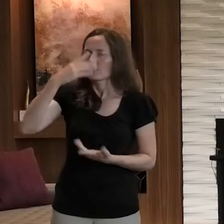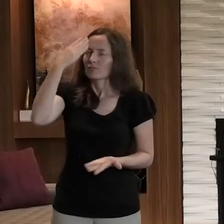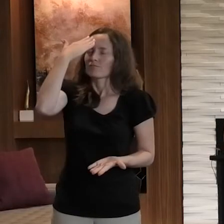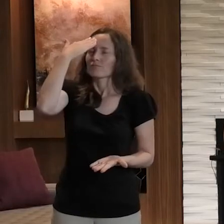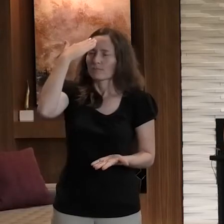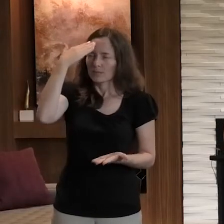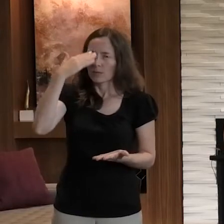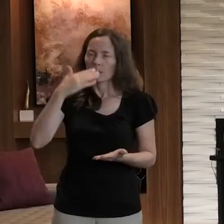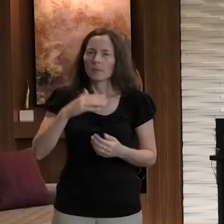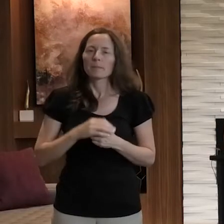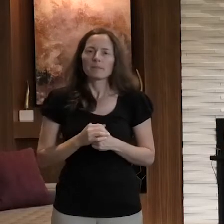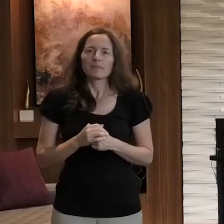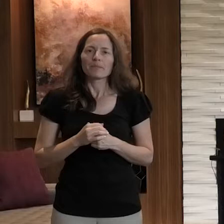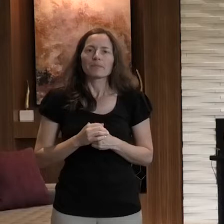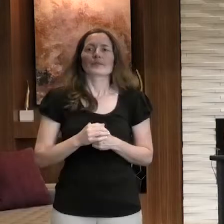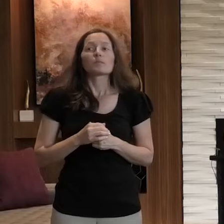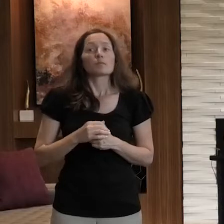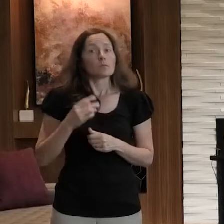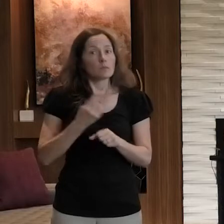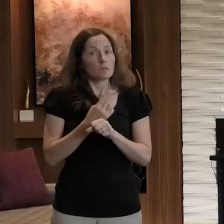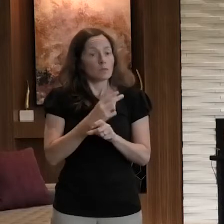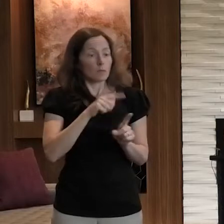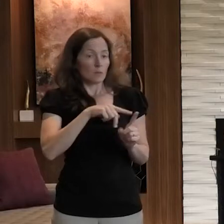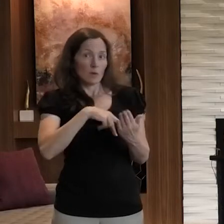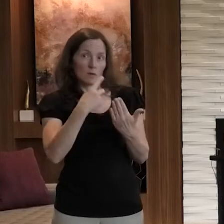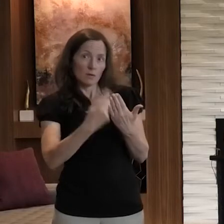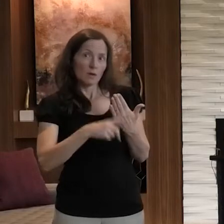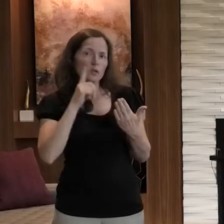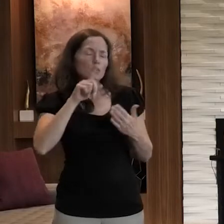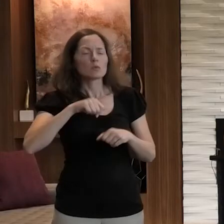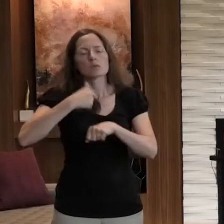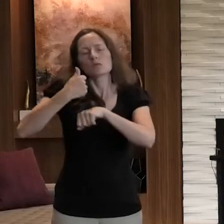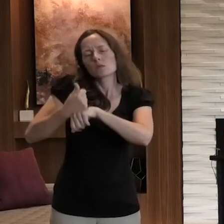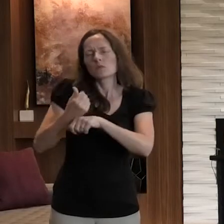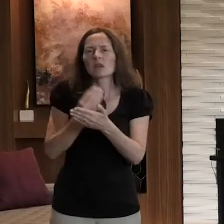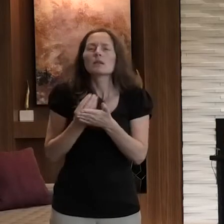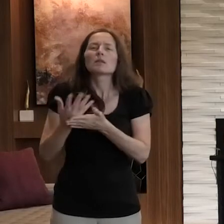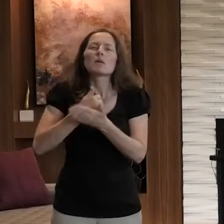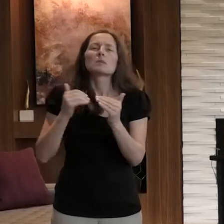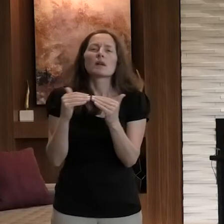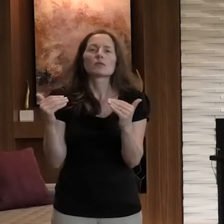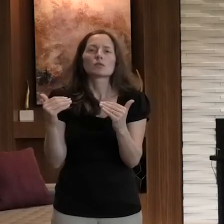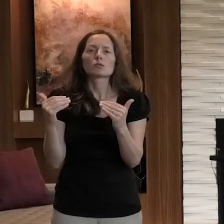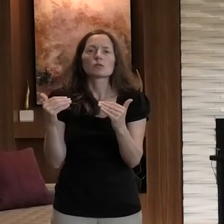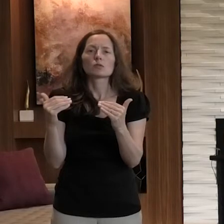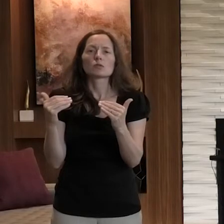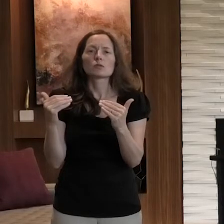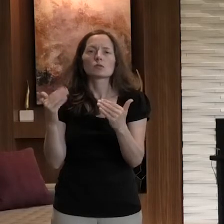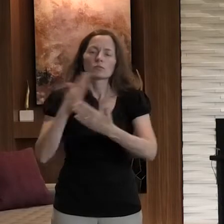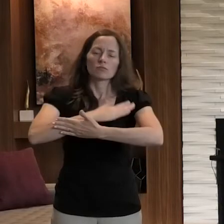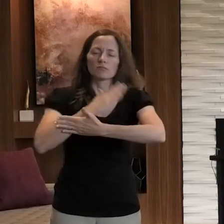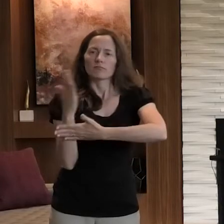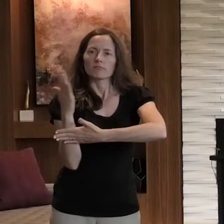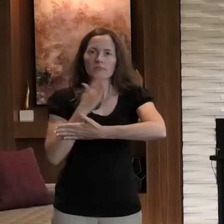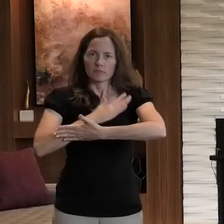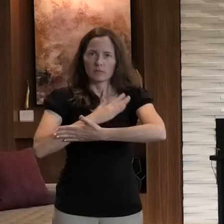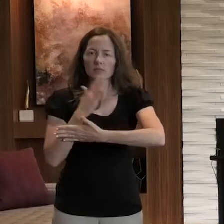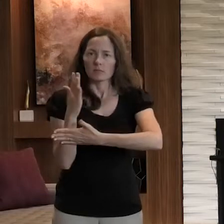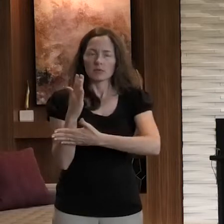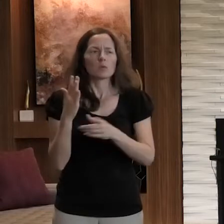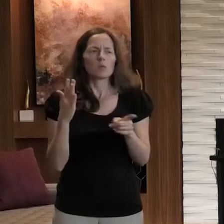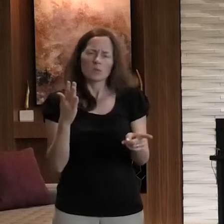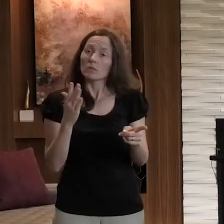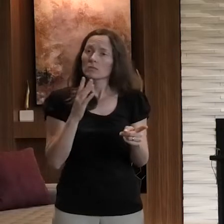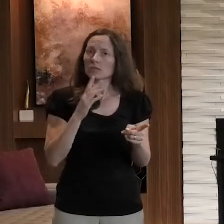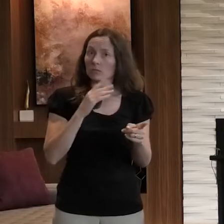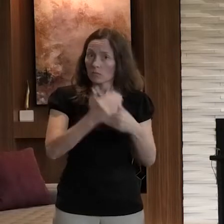LIHU program, to sort of set the rent and income levels. So we're using a tried and true process to do something new,